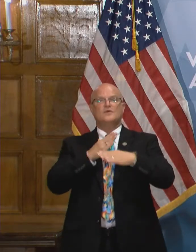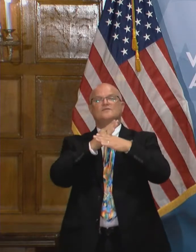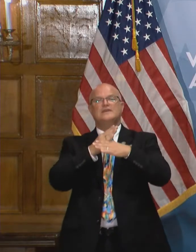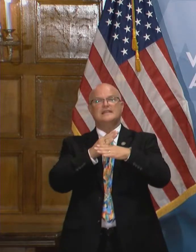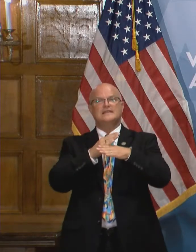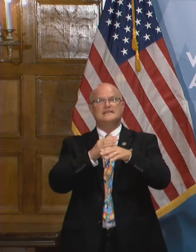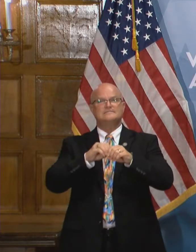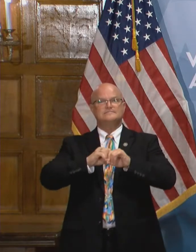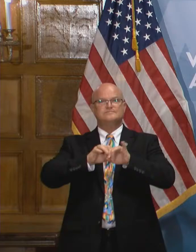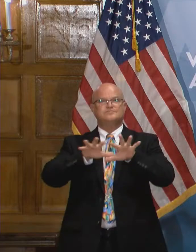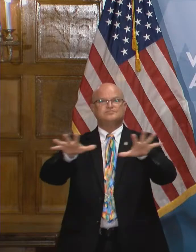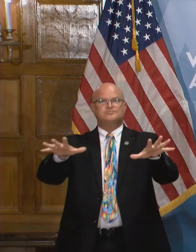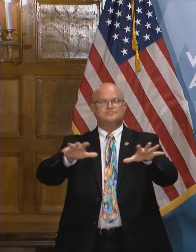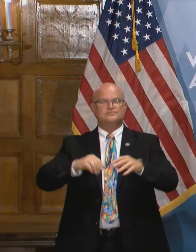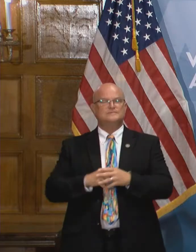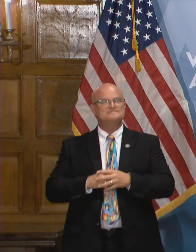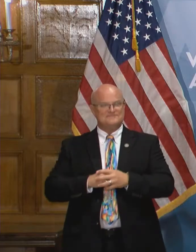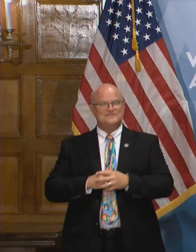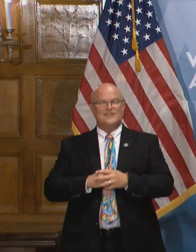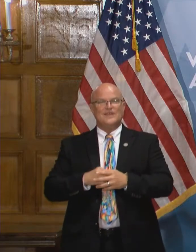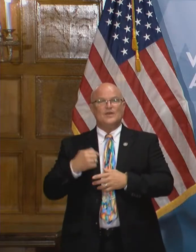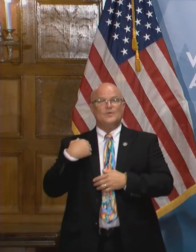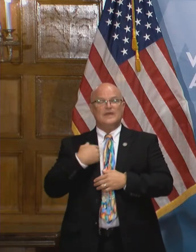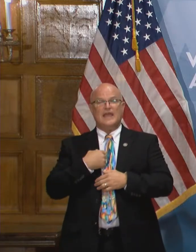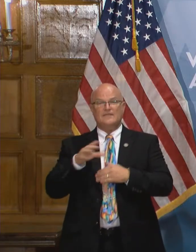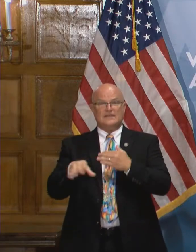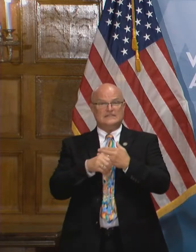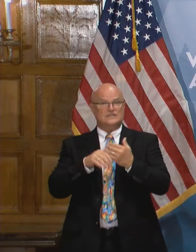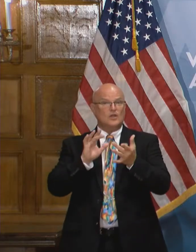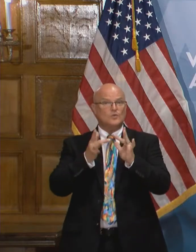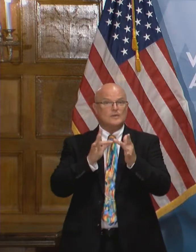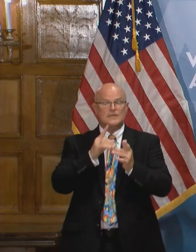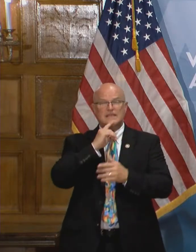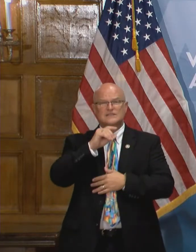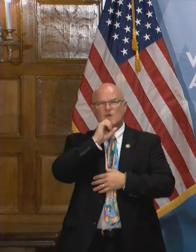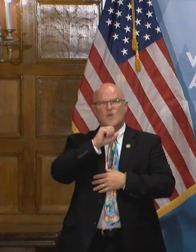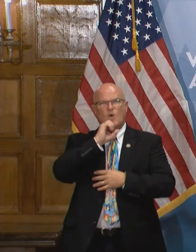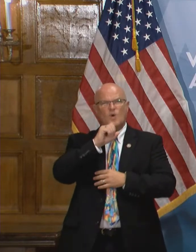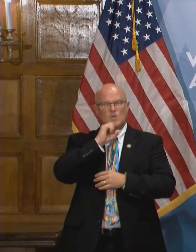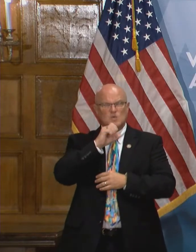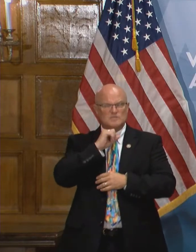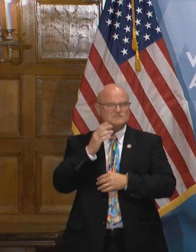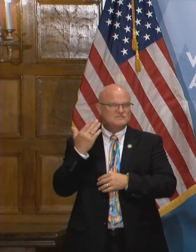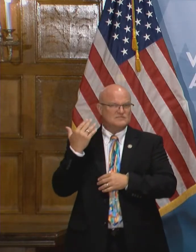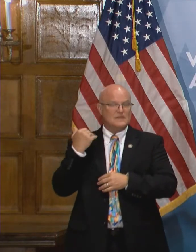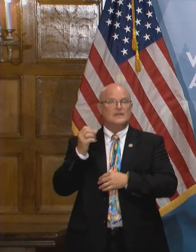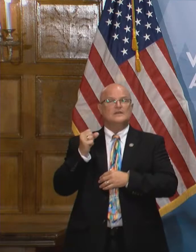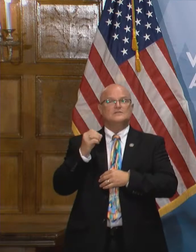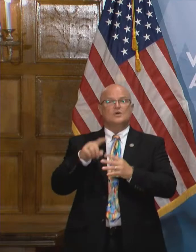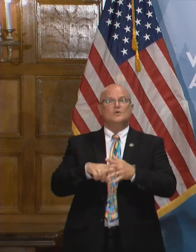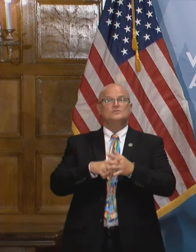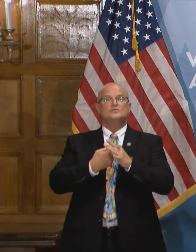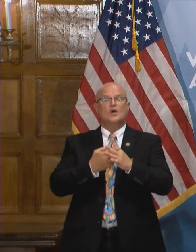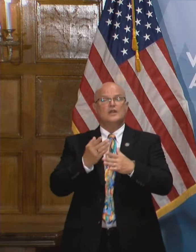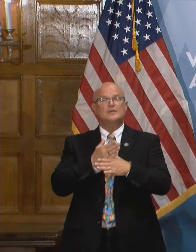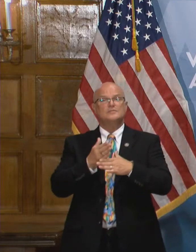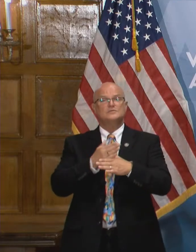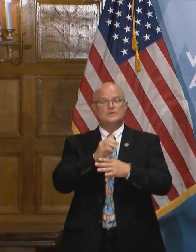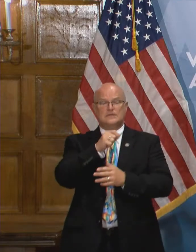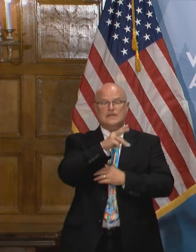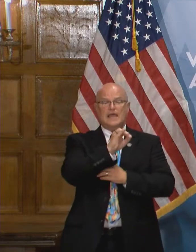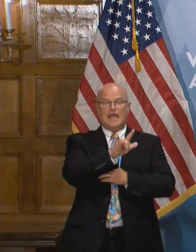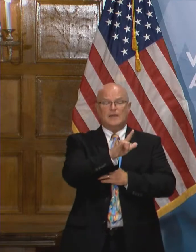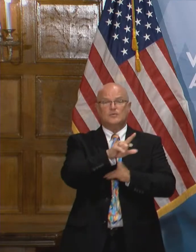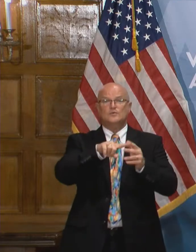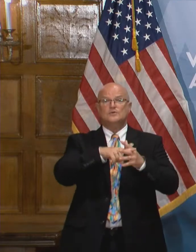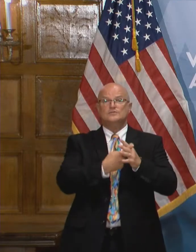coronavirus. The edition that we had on the website was an older version, and starting between April, when